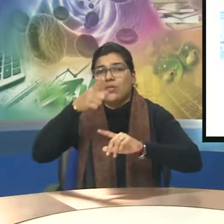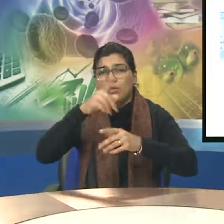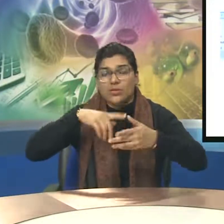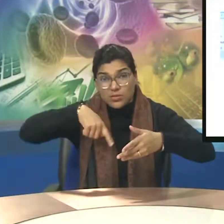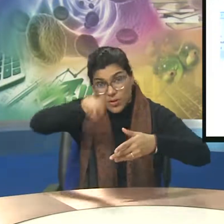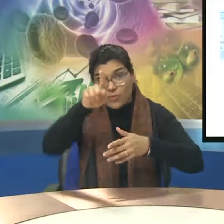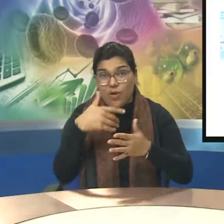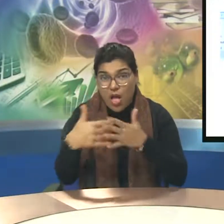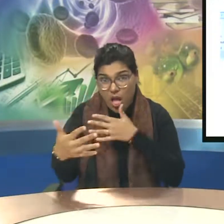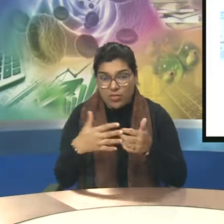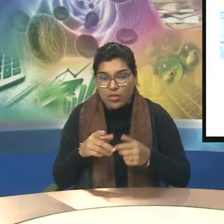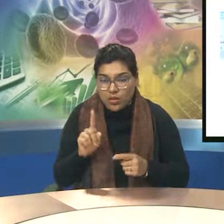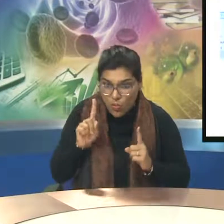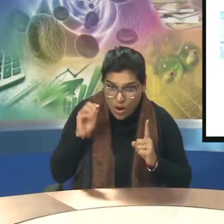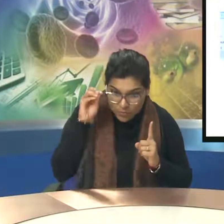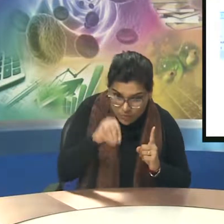numbers on the